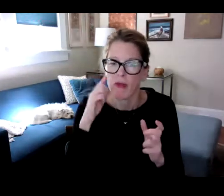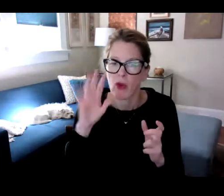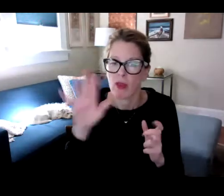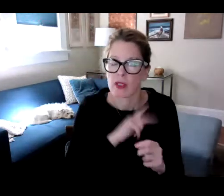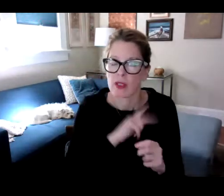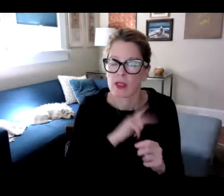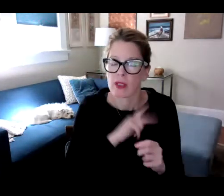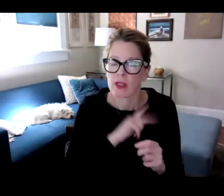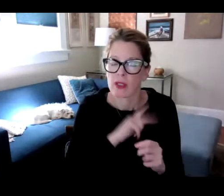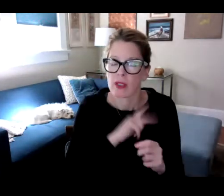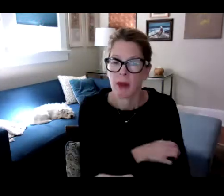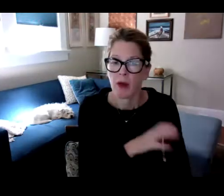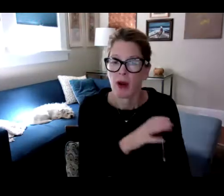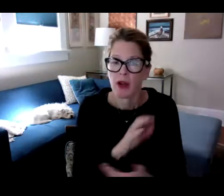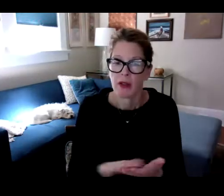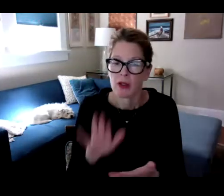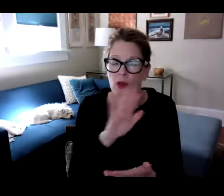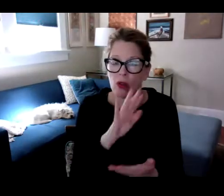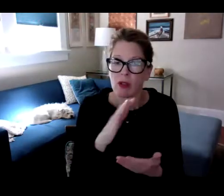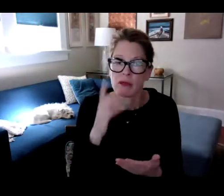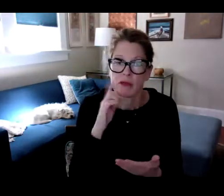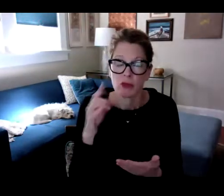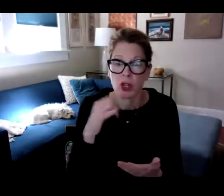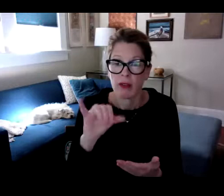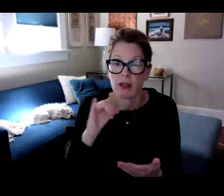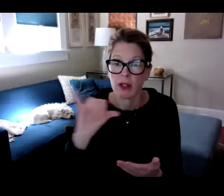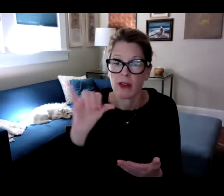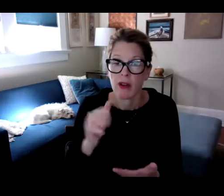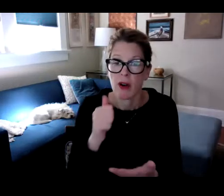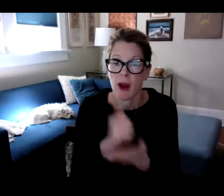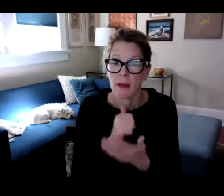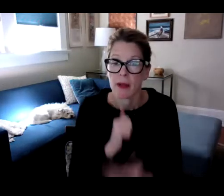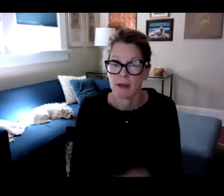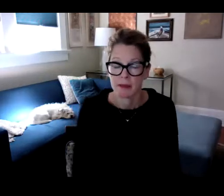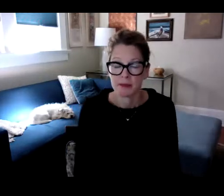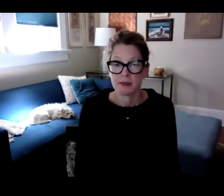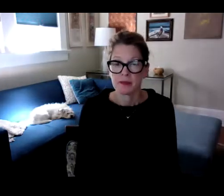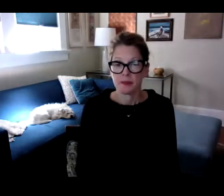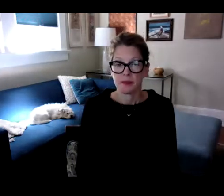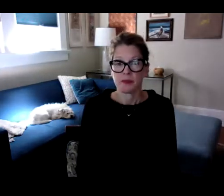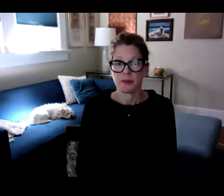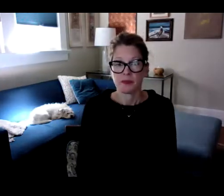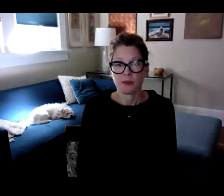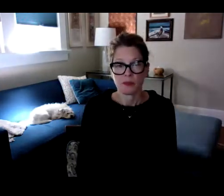kingdom, and the power, and the glory, forever and ever. Amen.